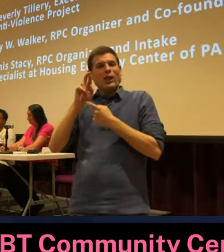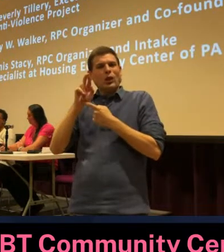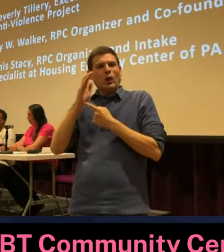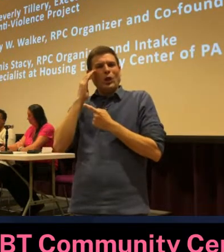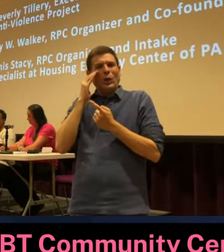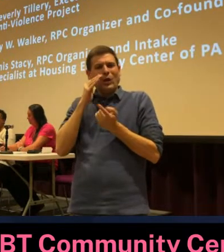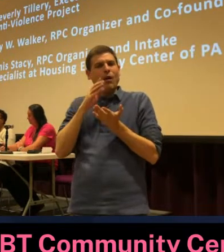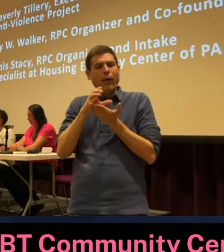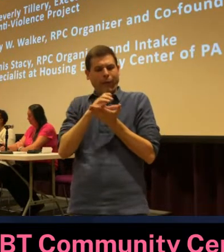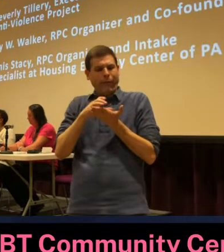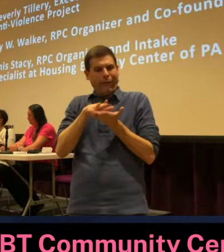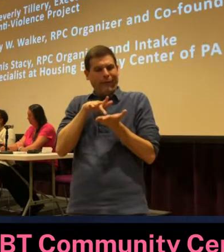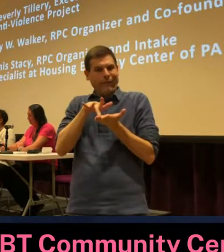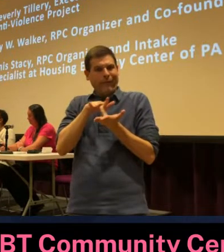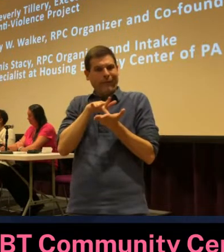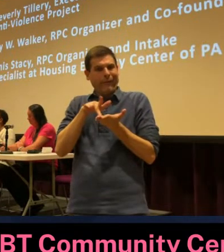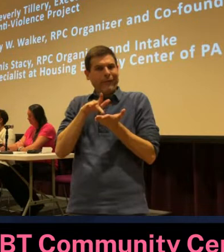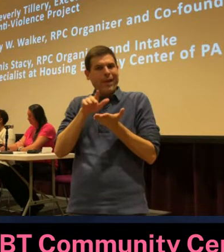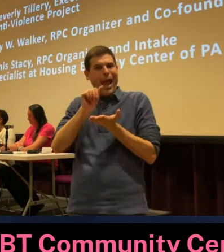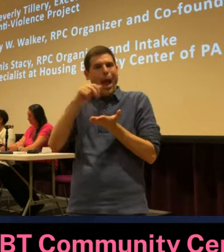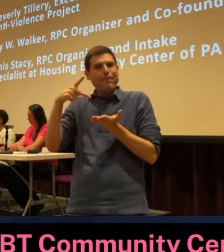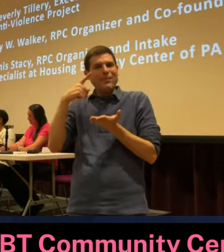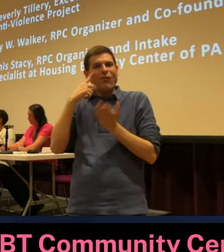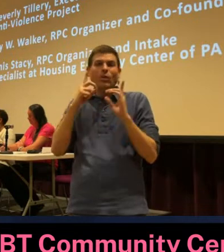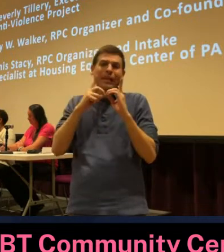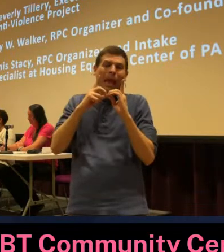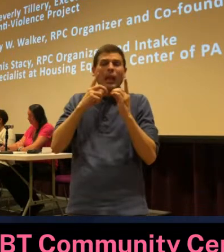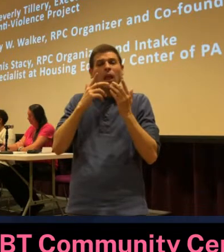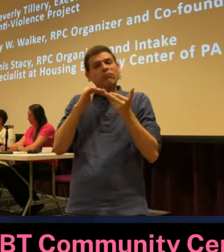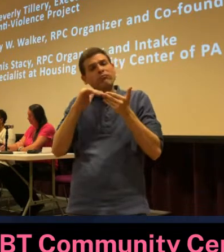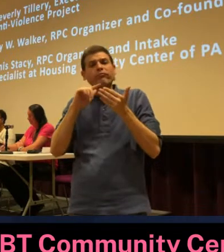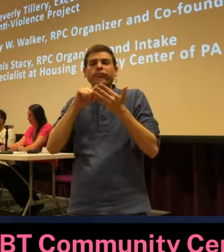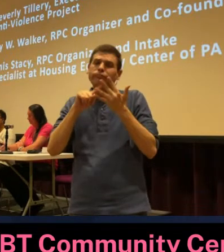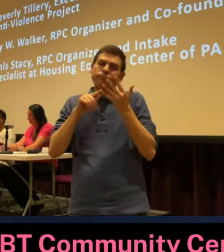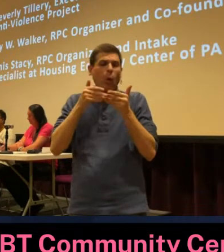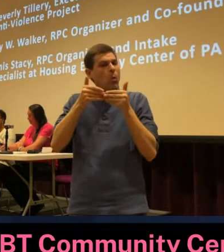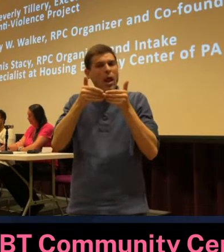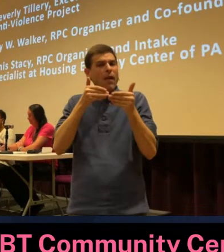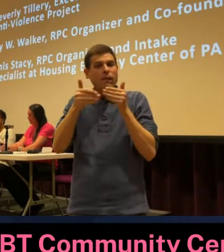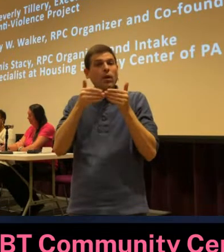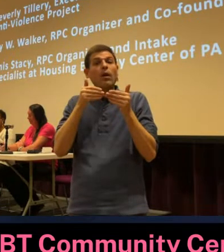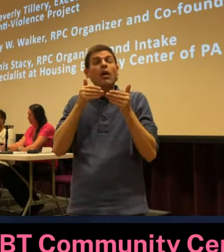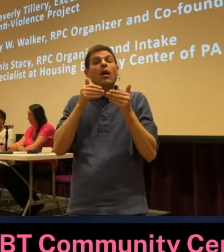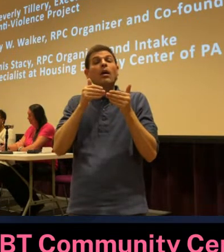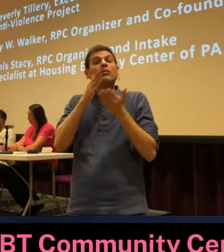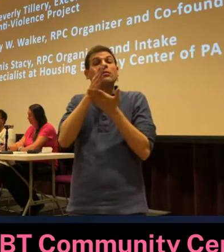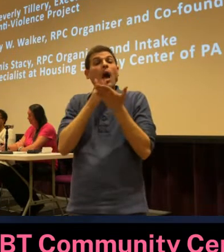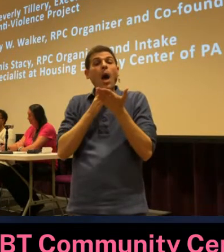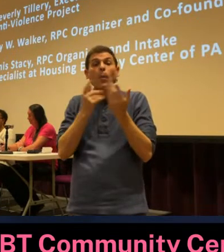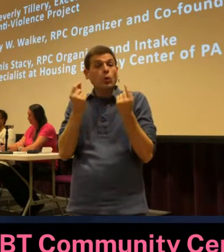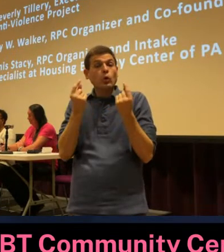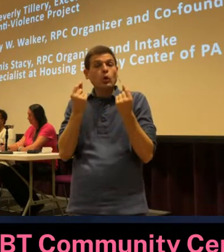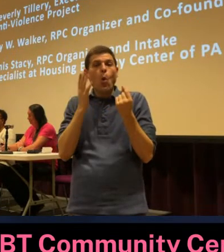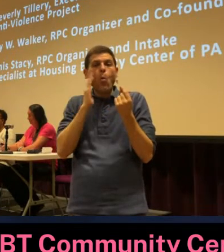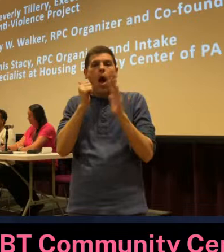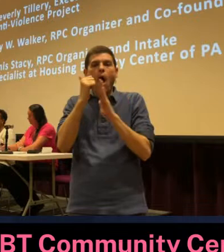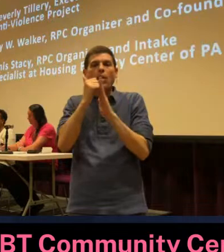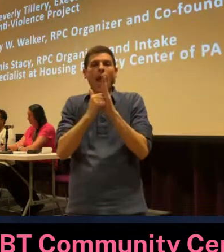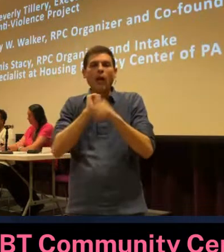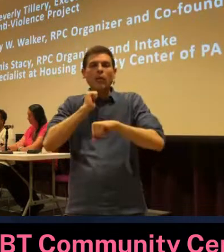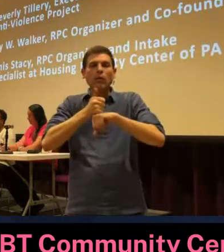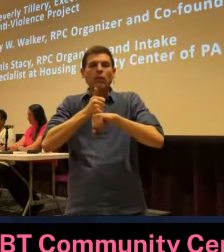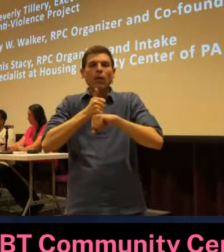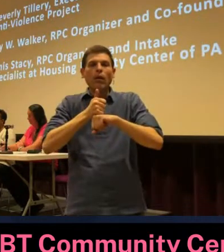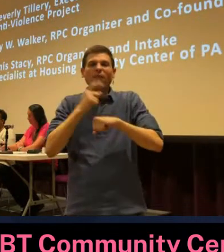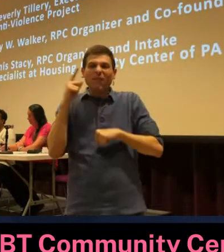apps and other ways to identify LGBTQ folks, figure out